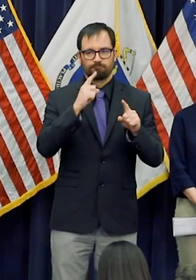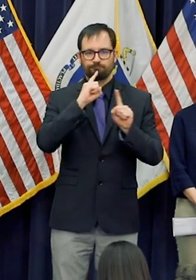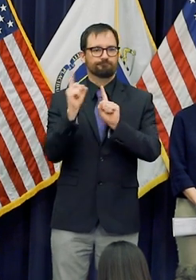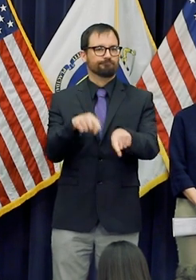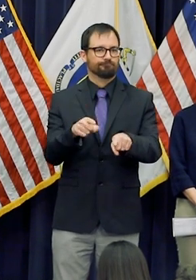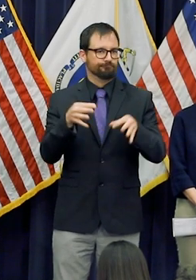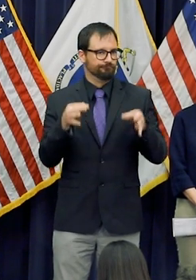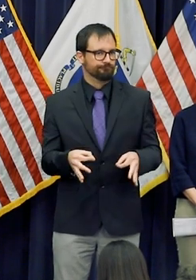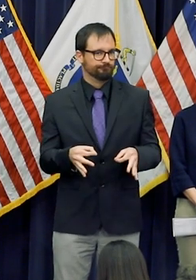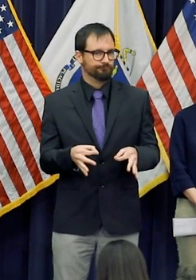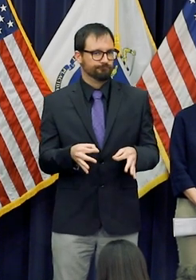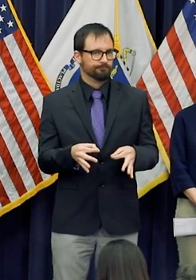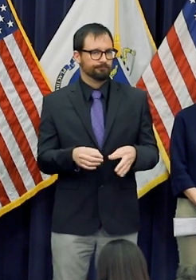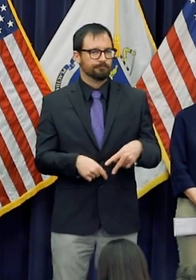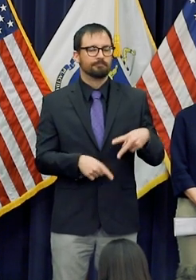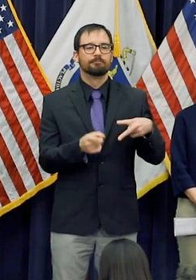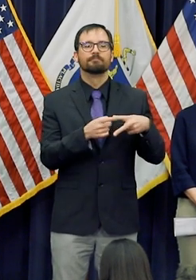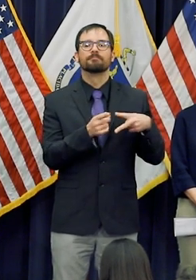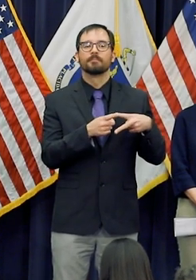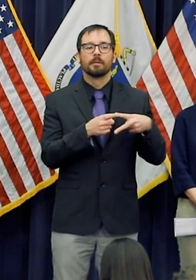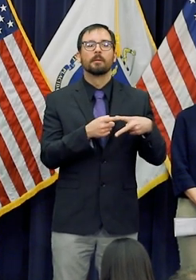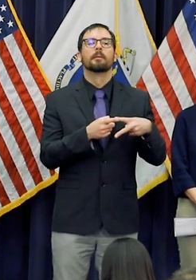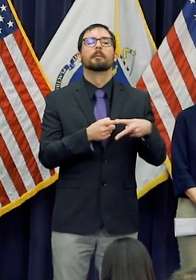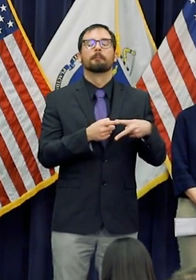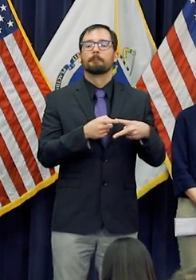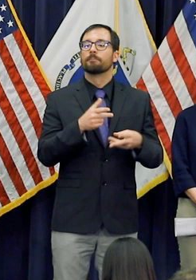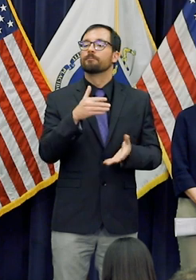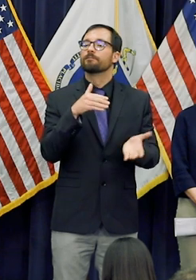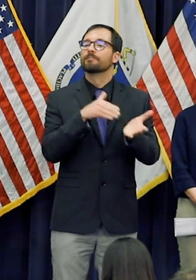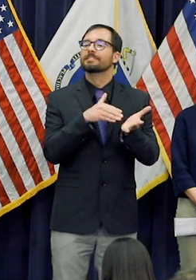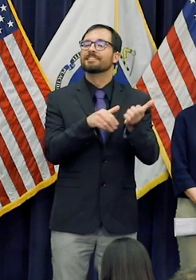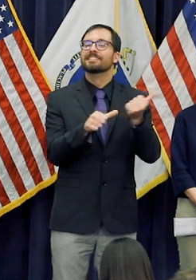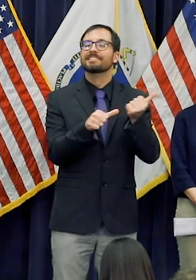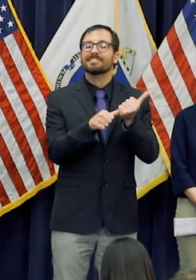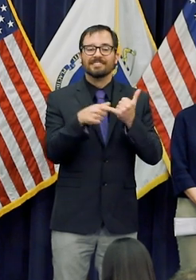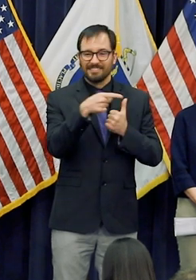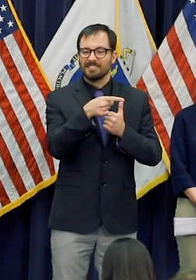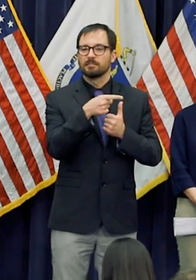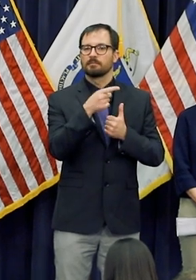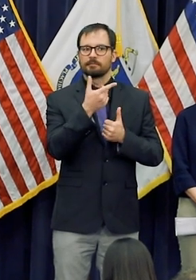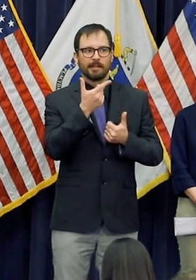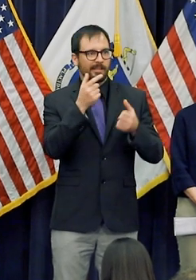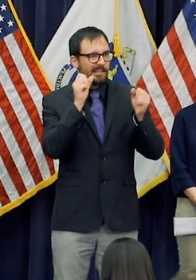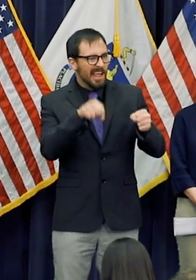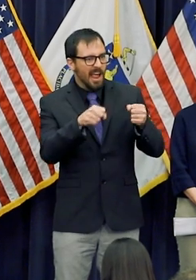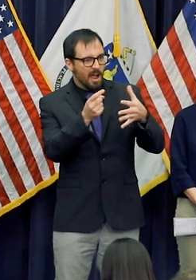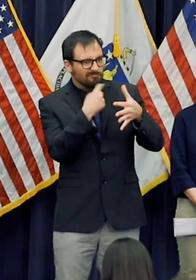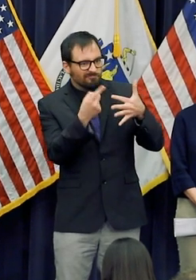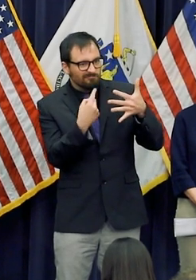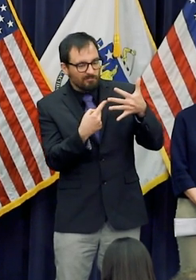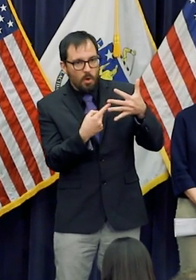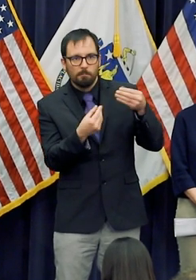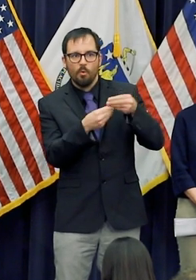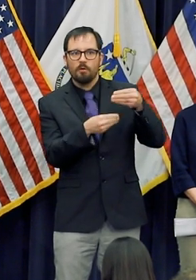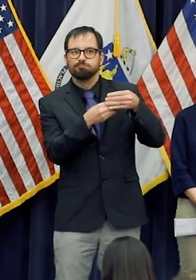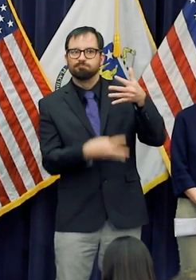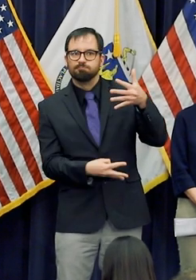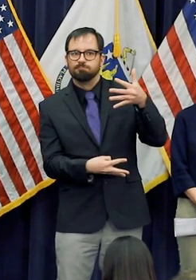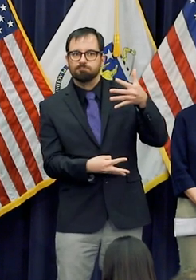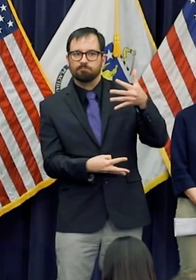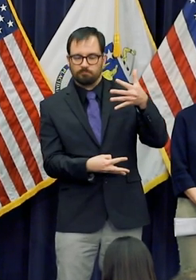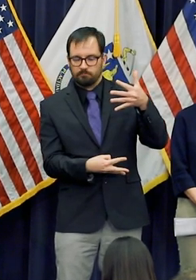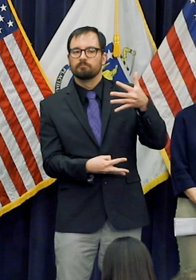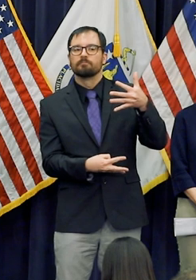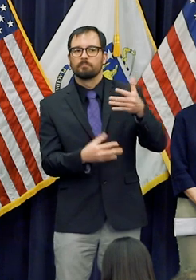so that physician assistants, or PAs, who previously worked on elective surgeries can now work on other healthcare demands,